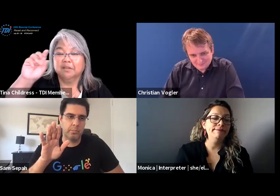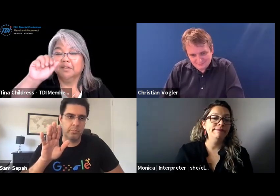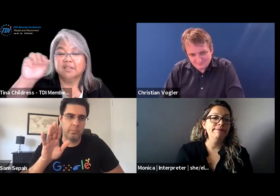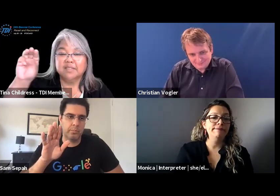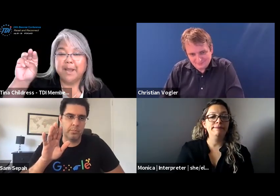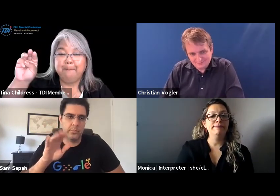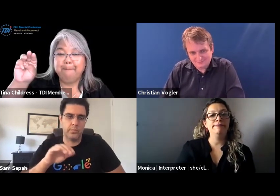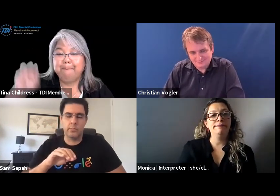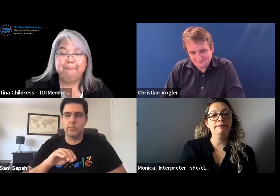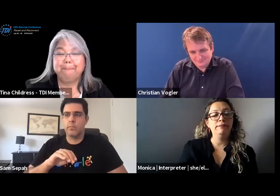Sam.